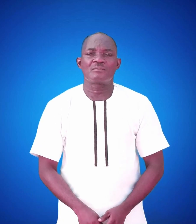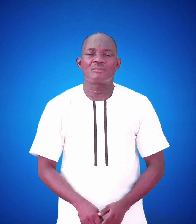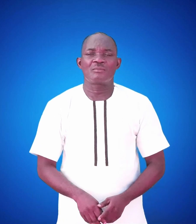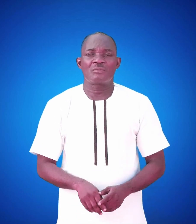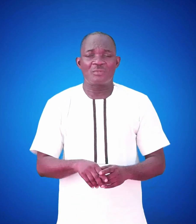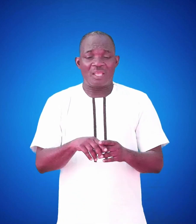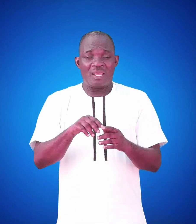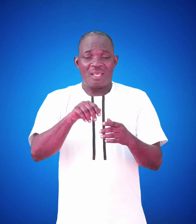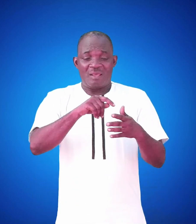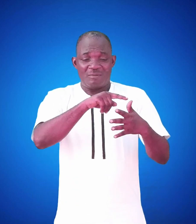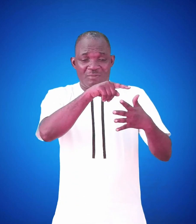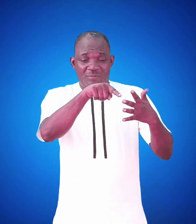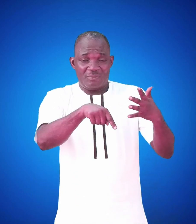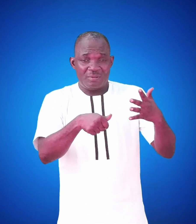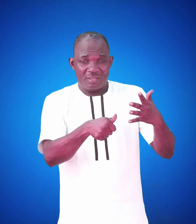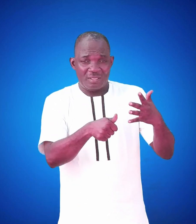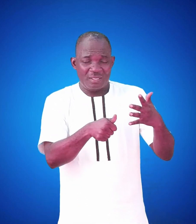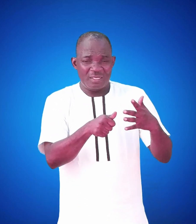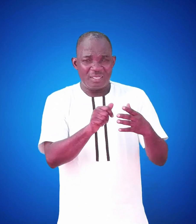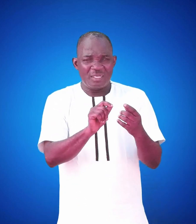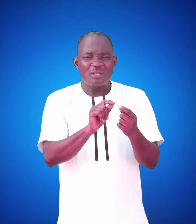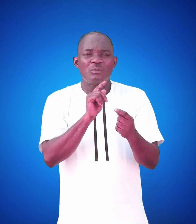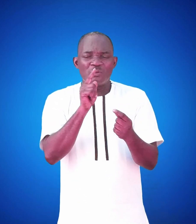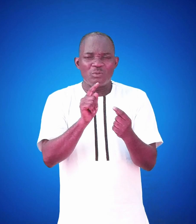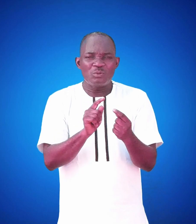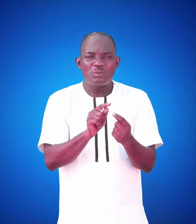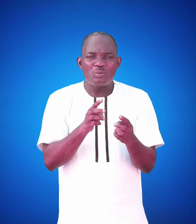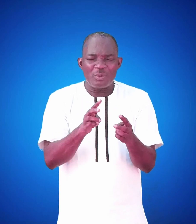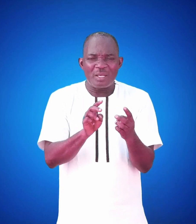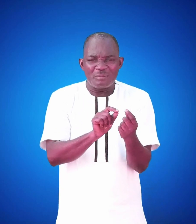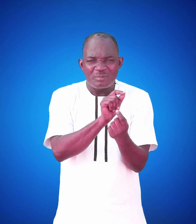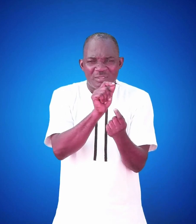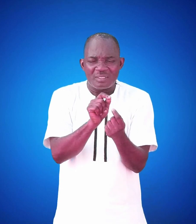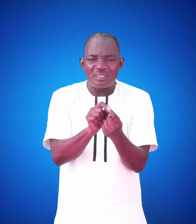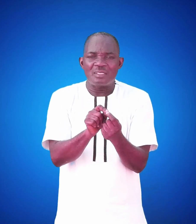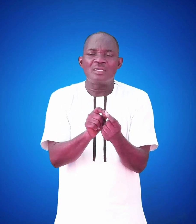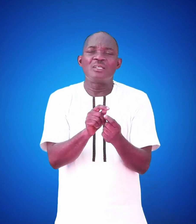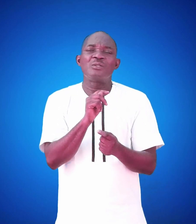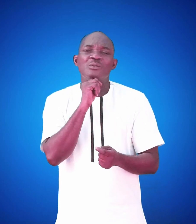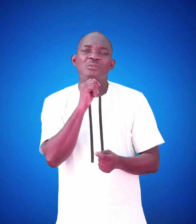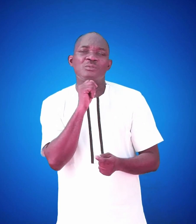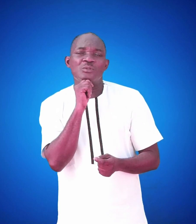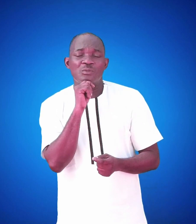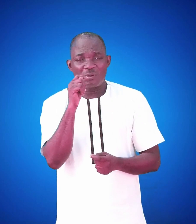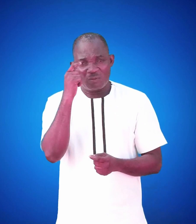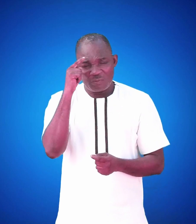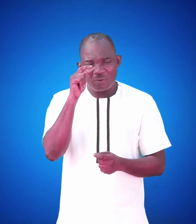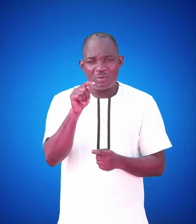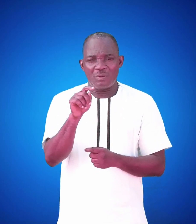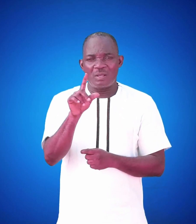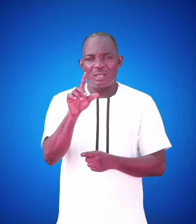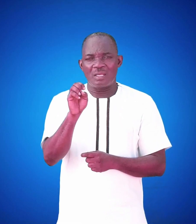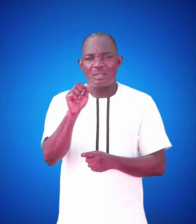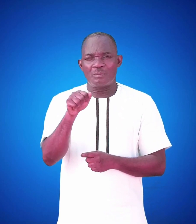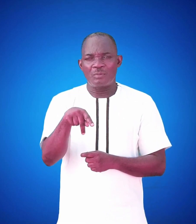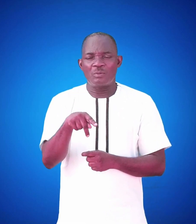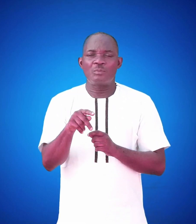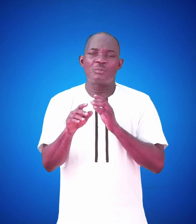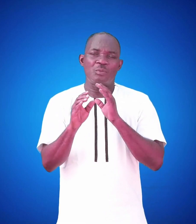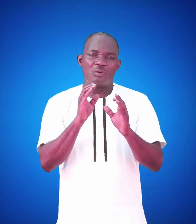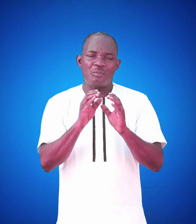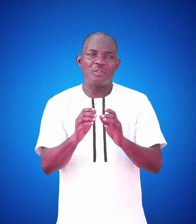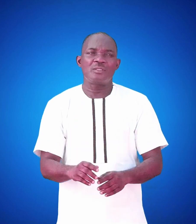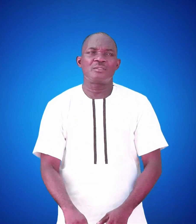The following are the main channels and tools for LEAP